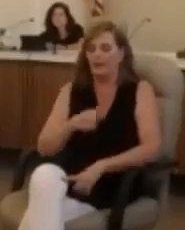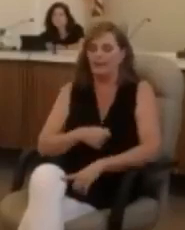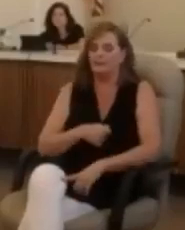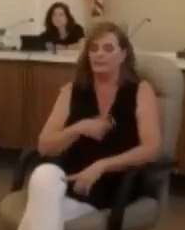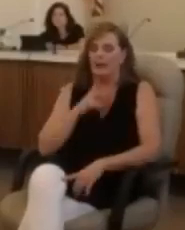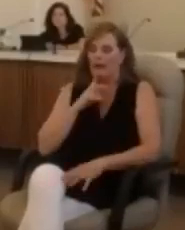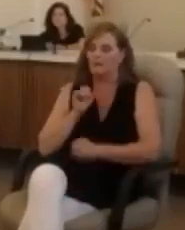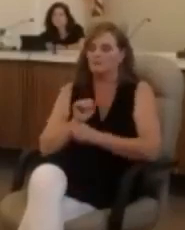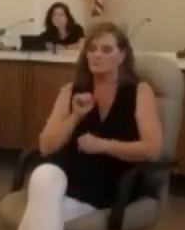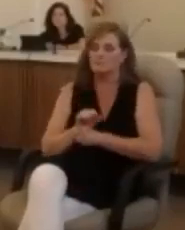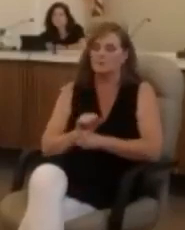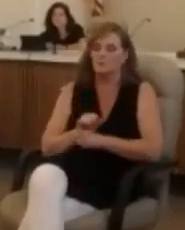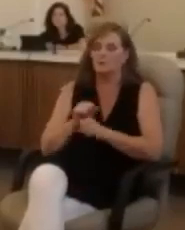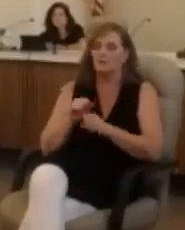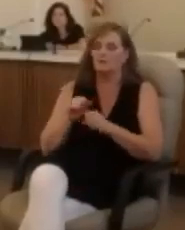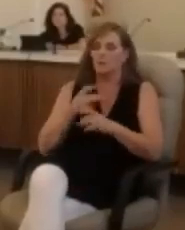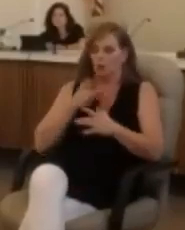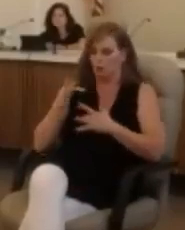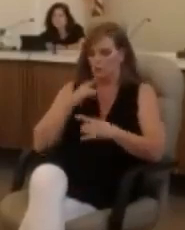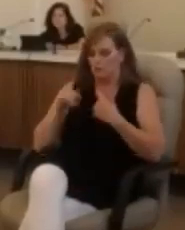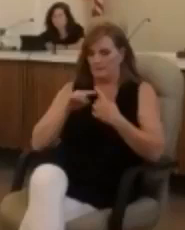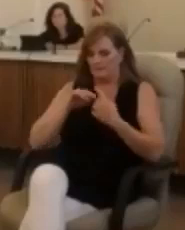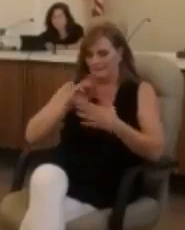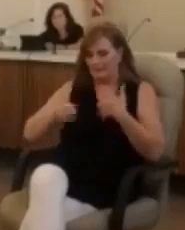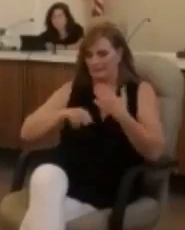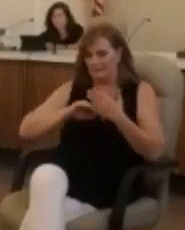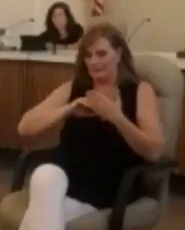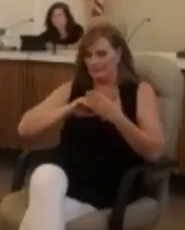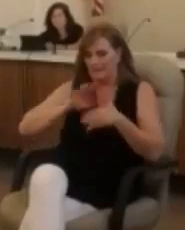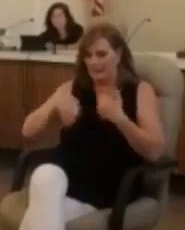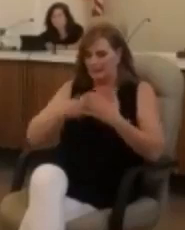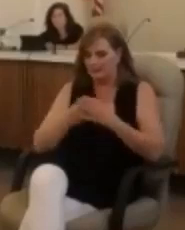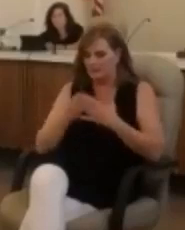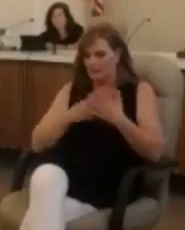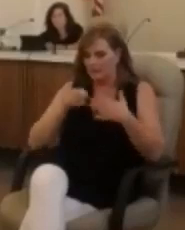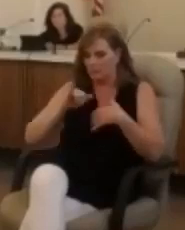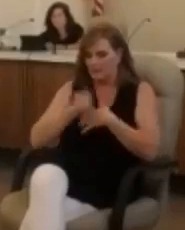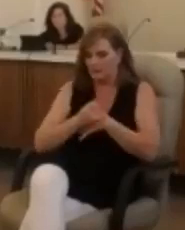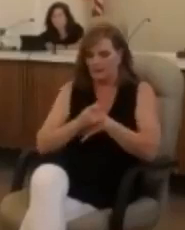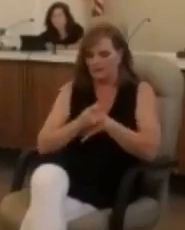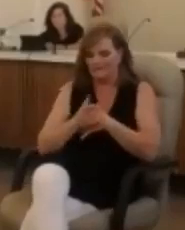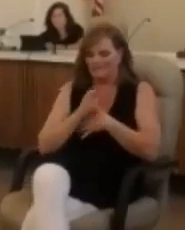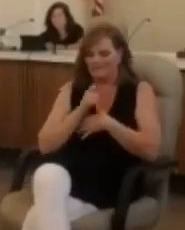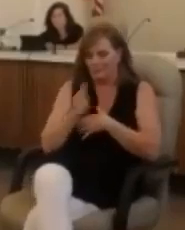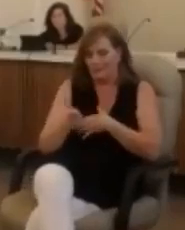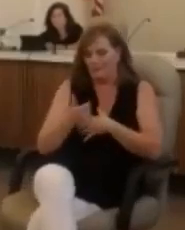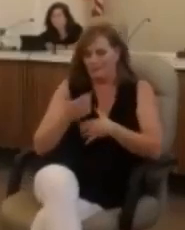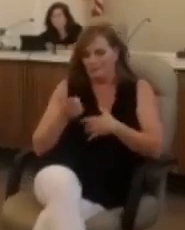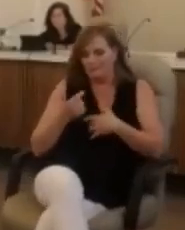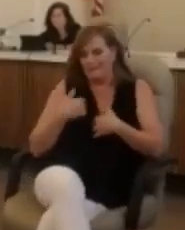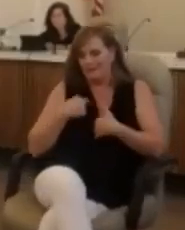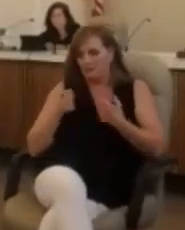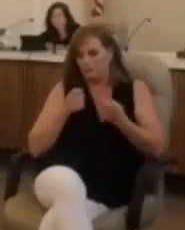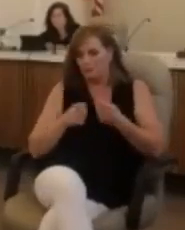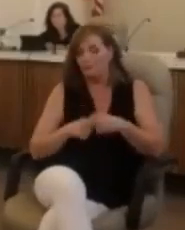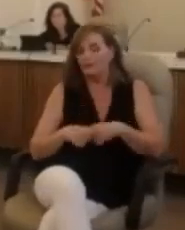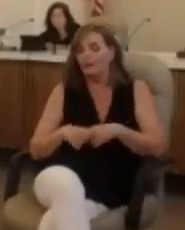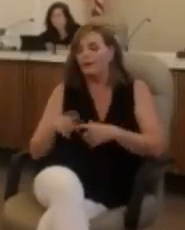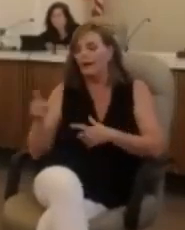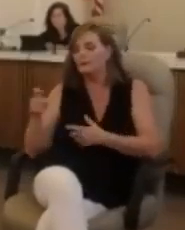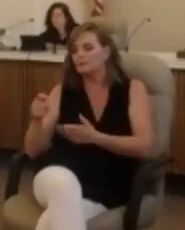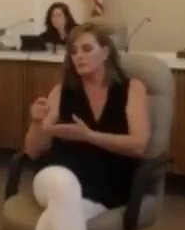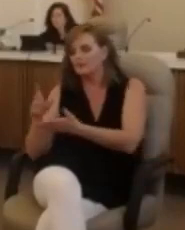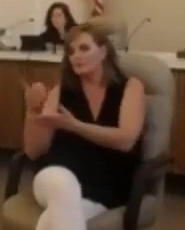about this entire project that's not within our purview tonight, but I would like to go on the record to say